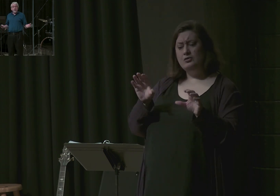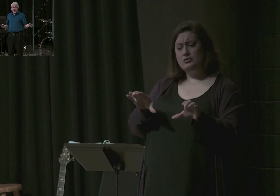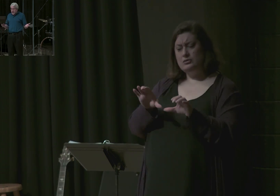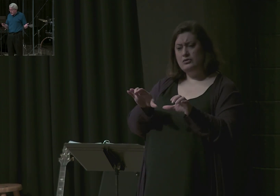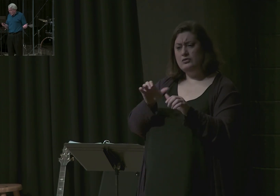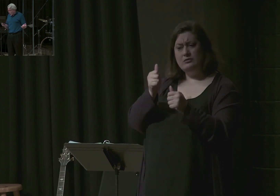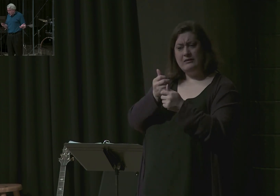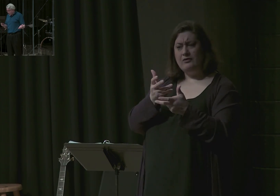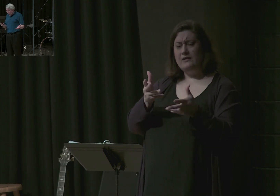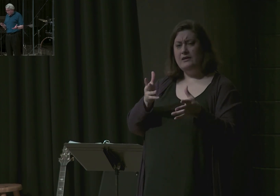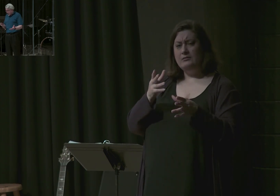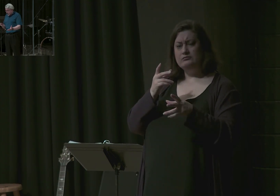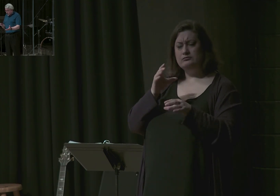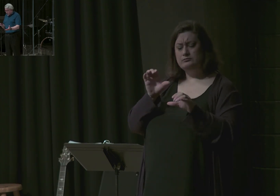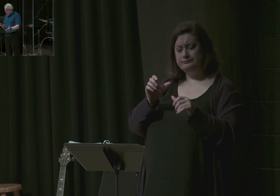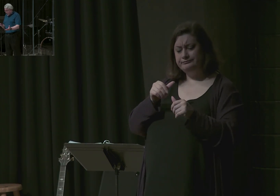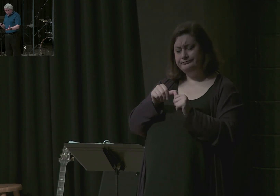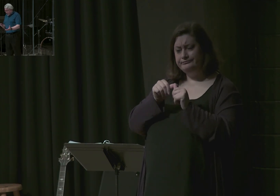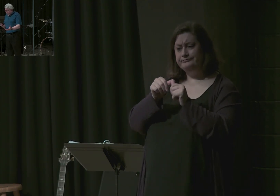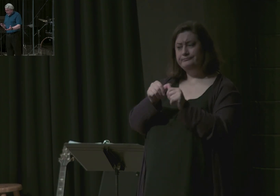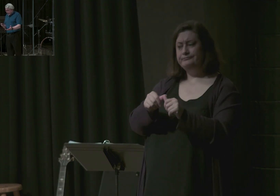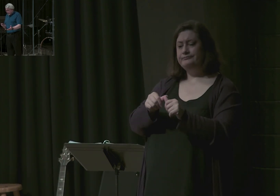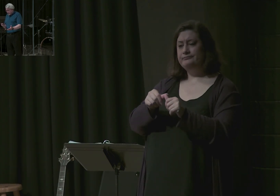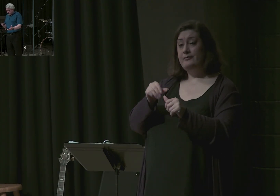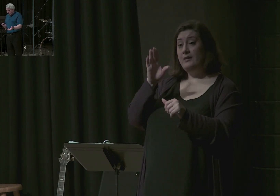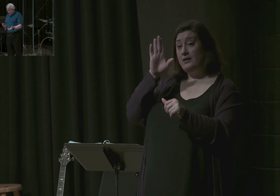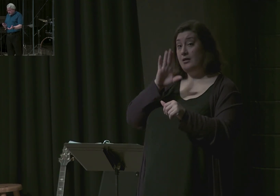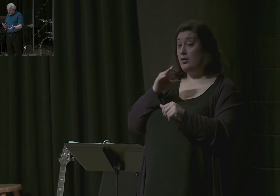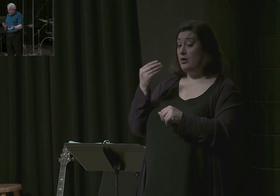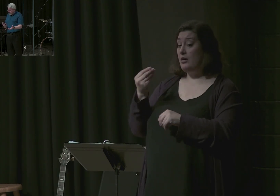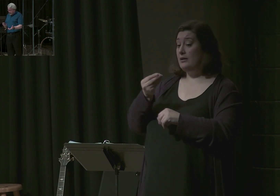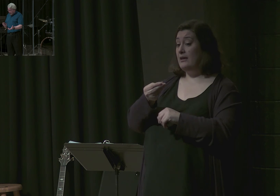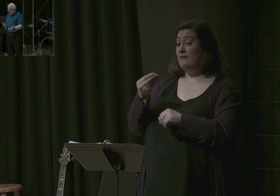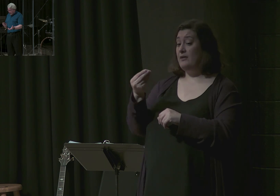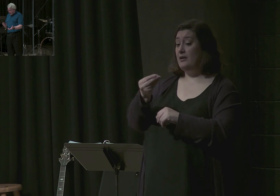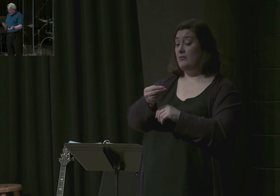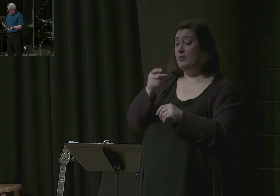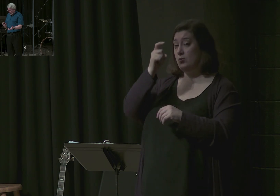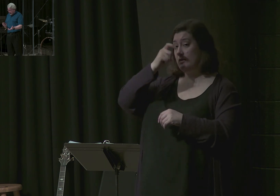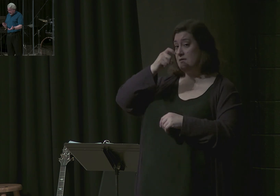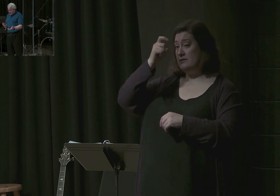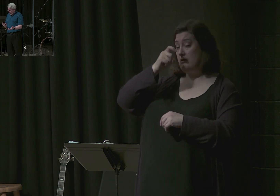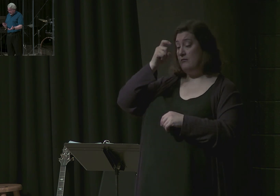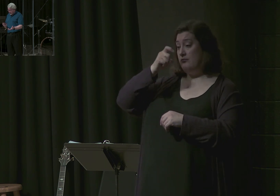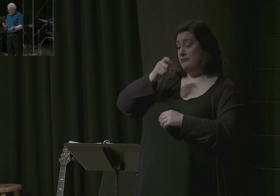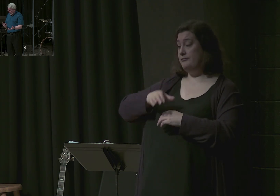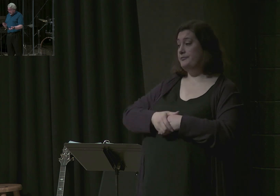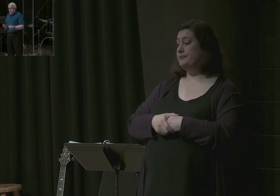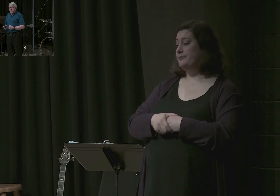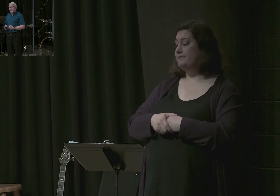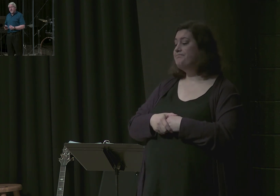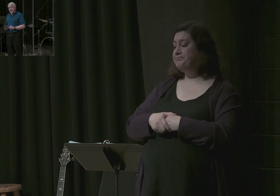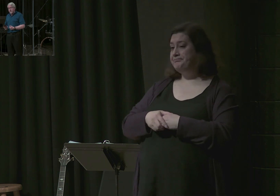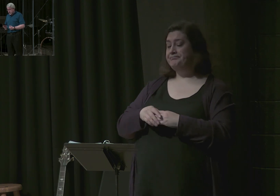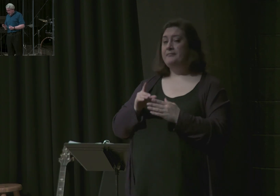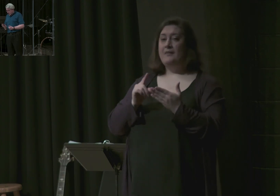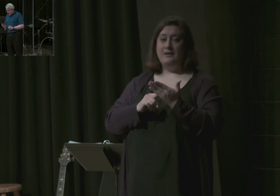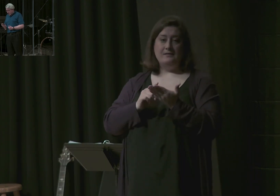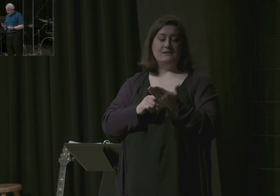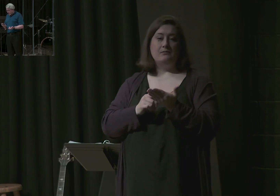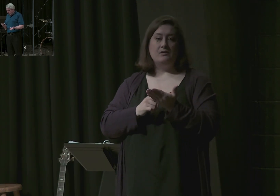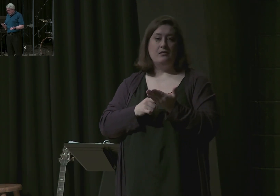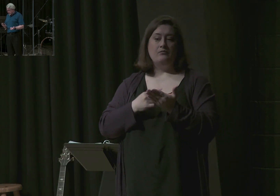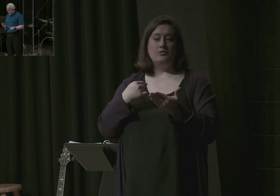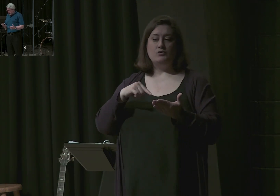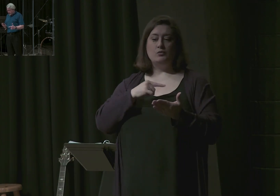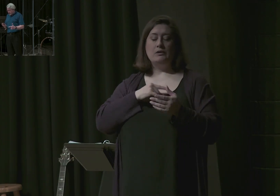in the routine work of what we do. God gives wisdom all along the way, sometimes such that